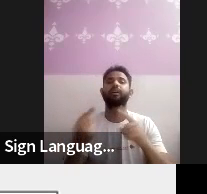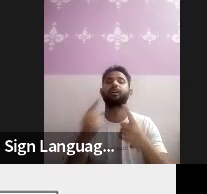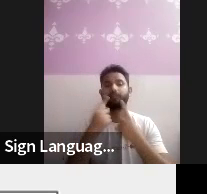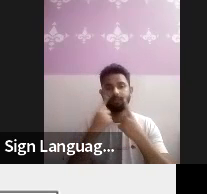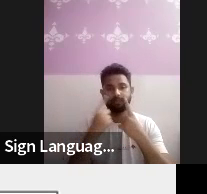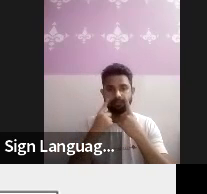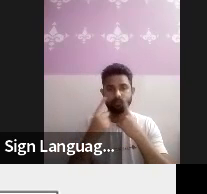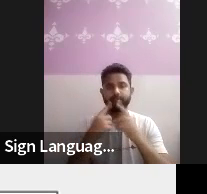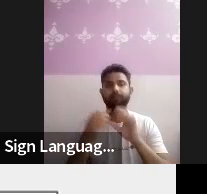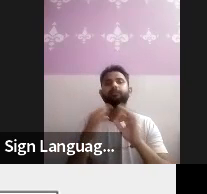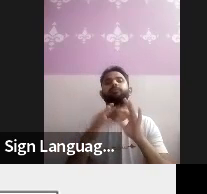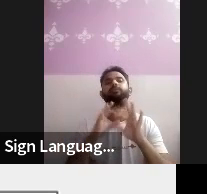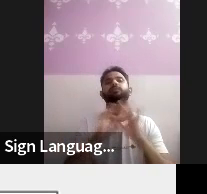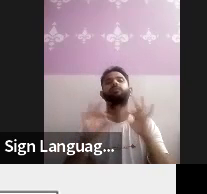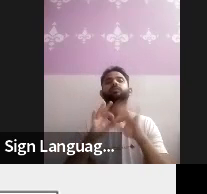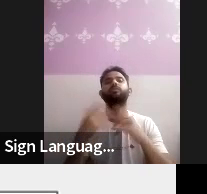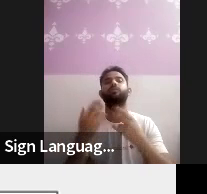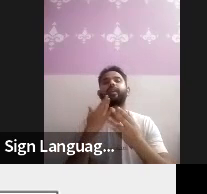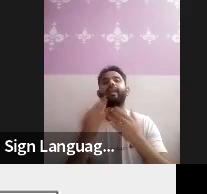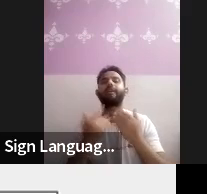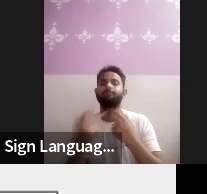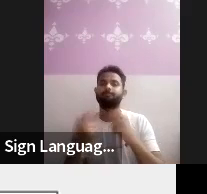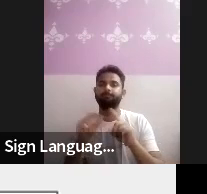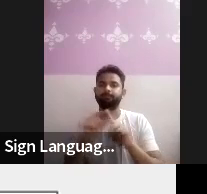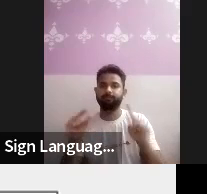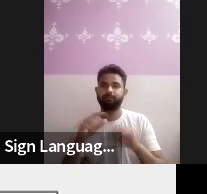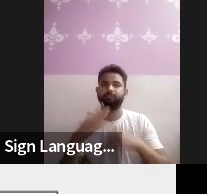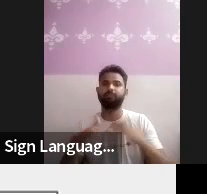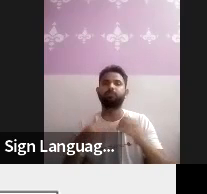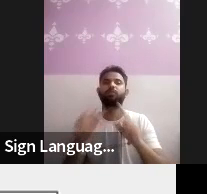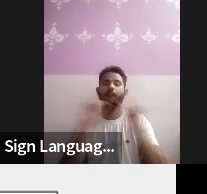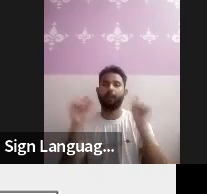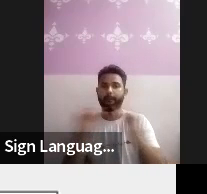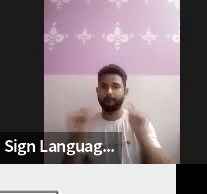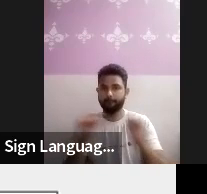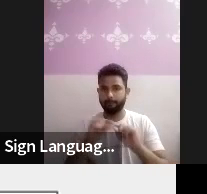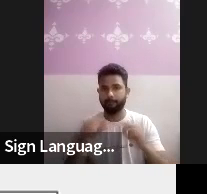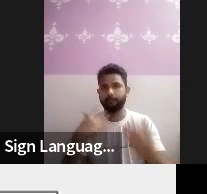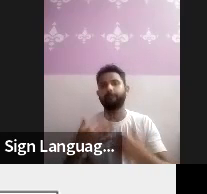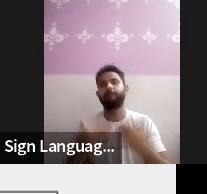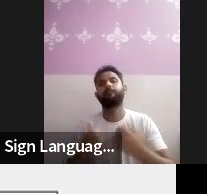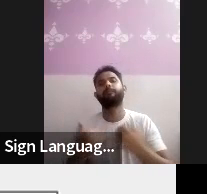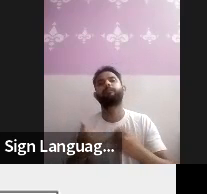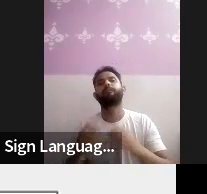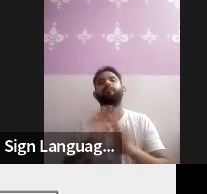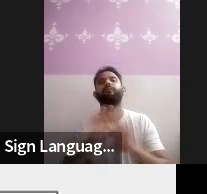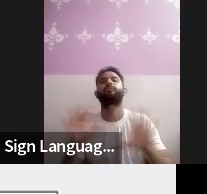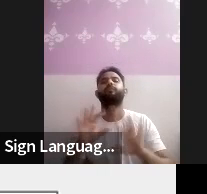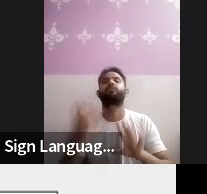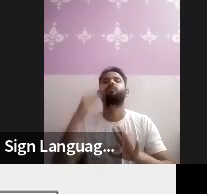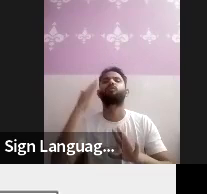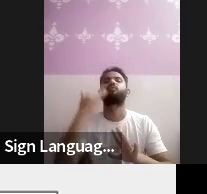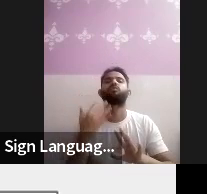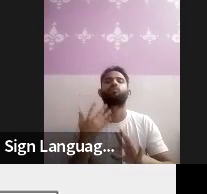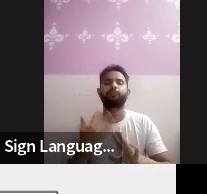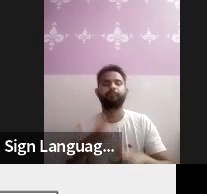The angles of ramps, the widths, the heights of handrails, the diameters of doorknobs and levers, and all the rest of it is quite a